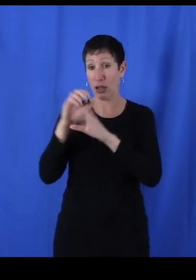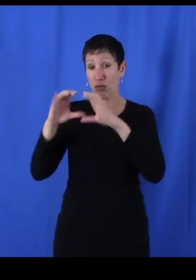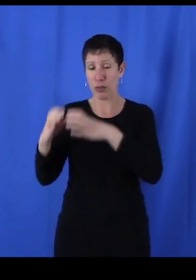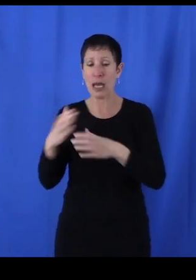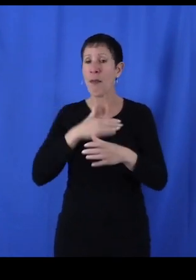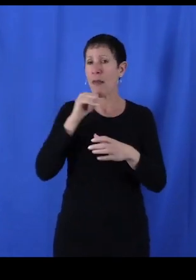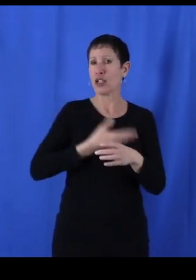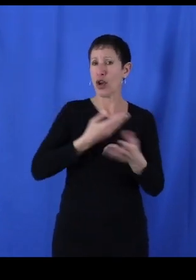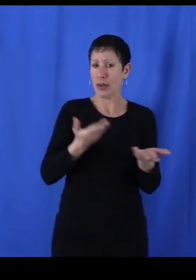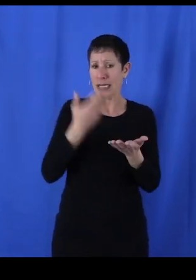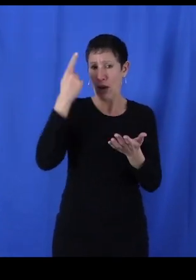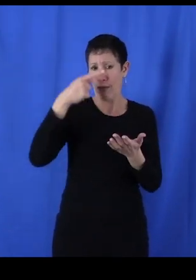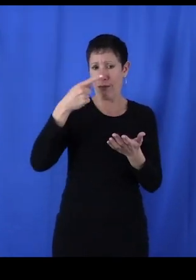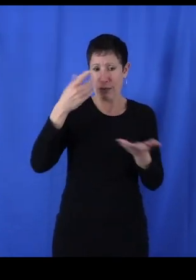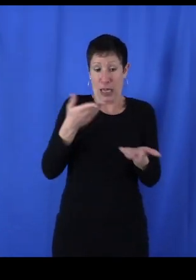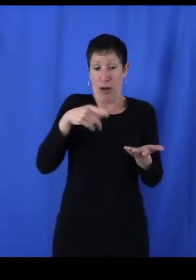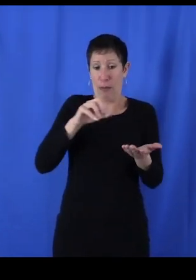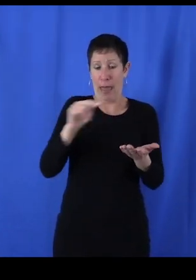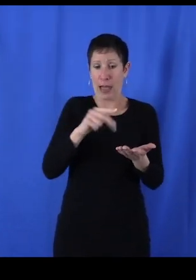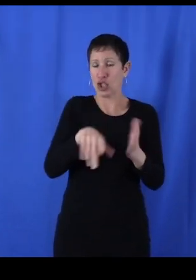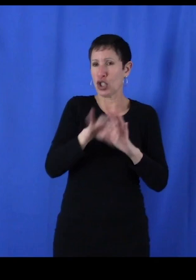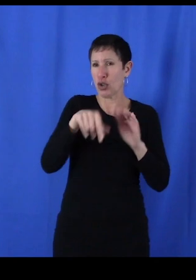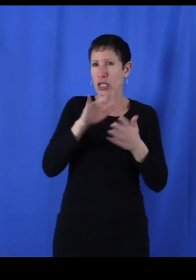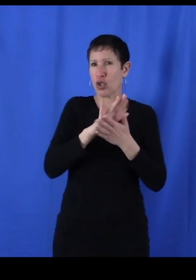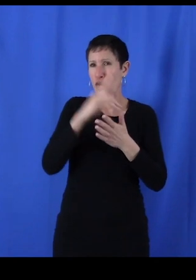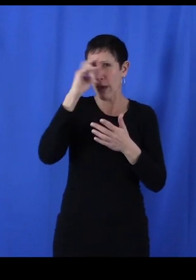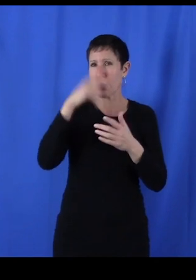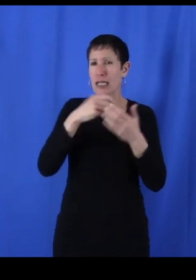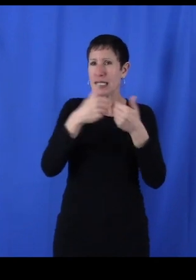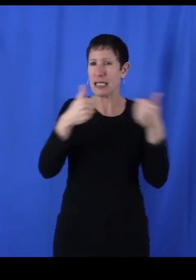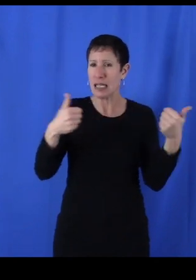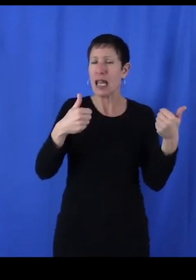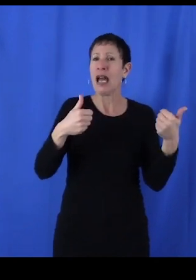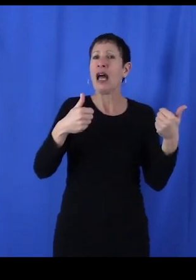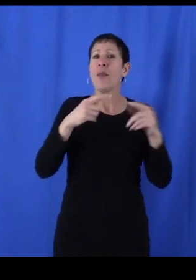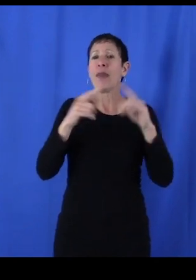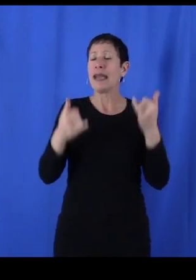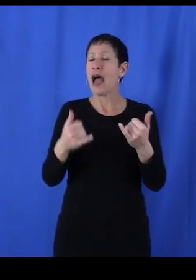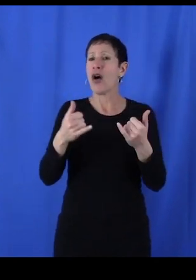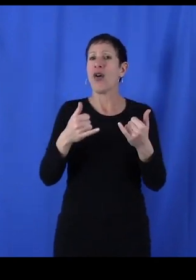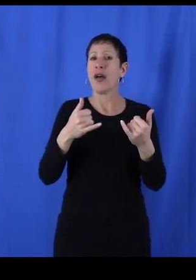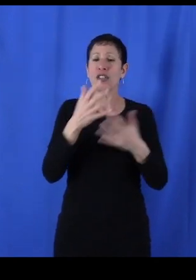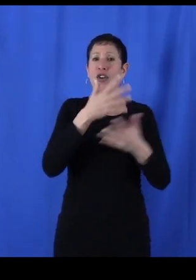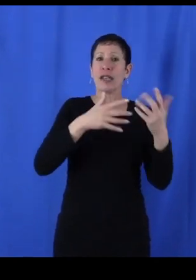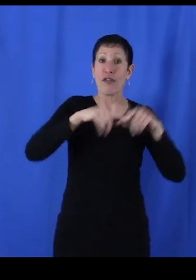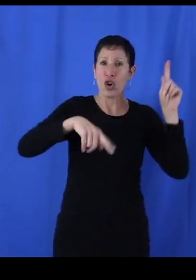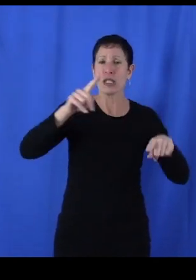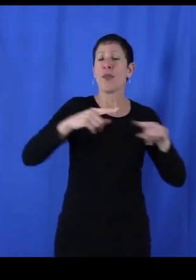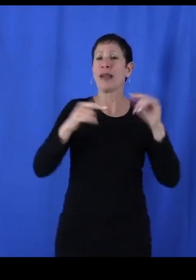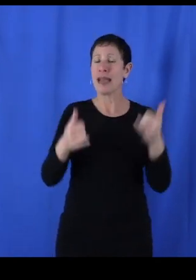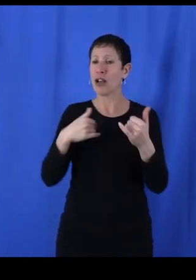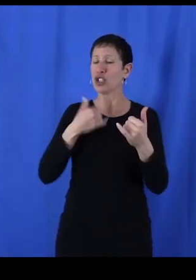how diverse its population is, saying she's never had an experience of segregation in the way that she's experiencing now that she's living on a college